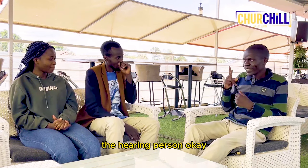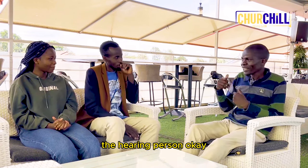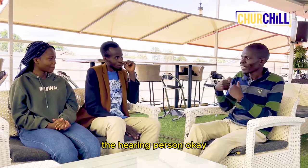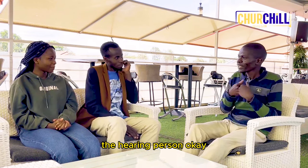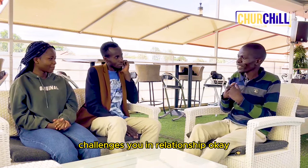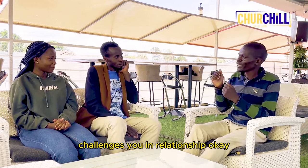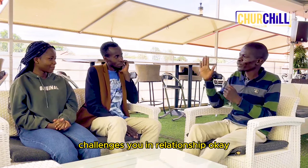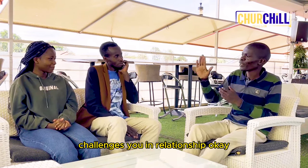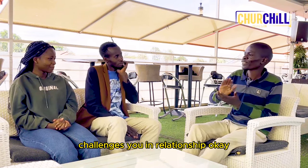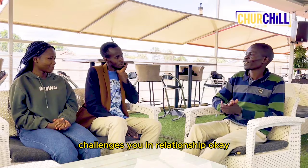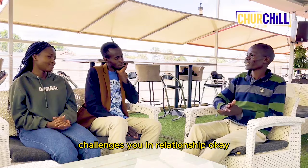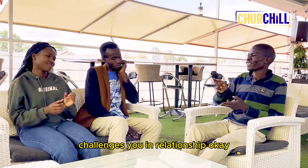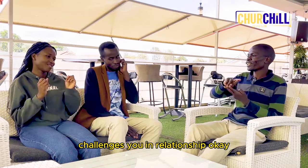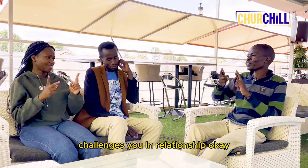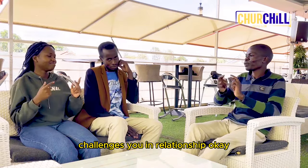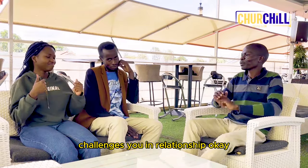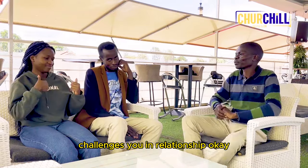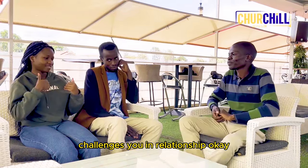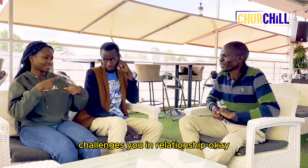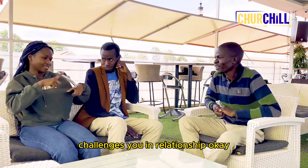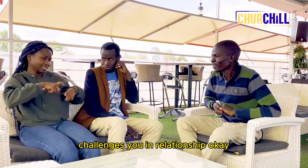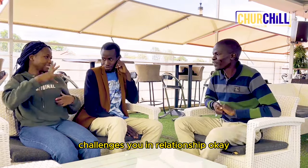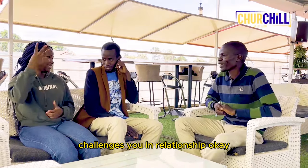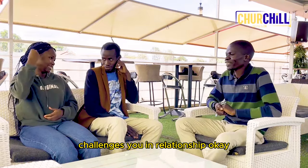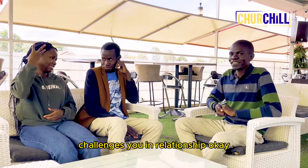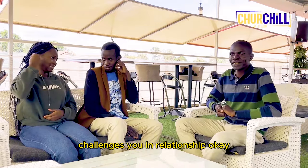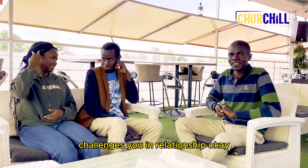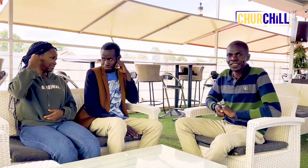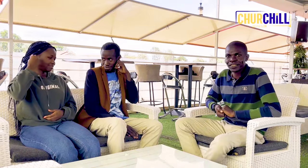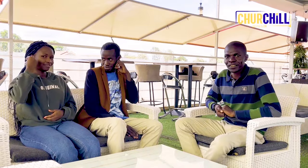okay, challenges are yours in the relationship. Okay. I am deaf.